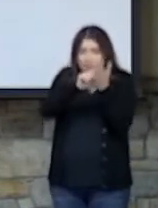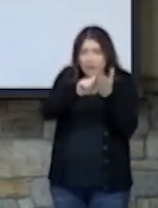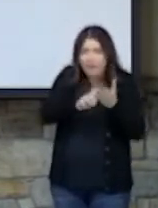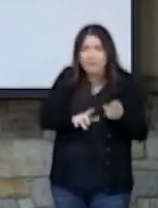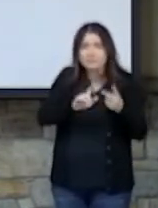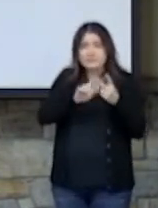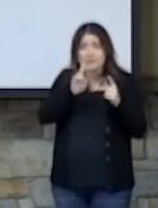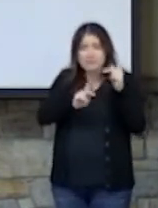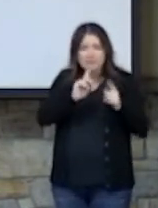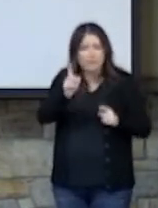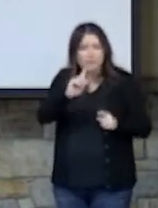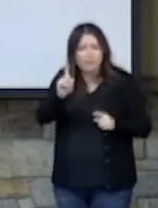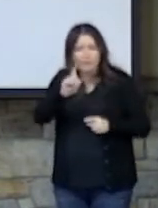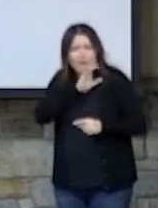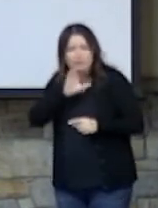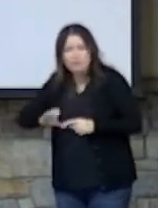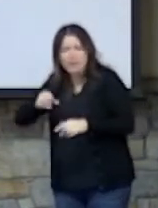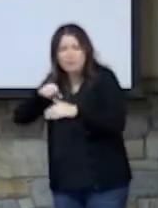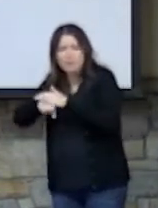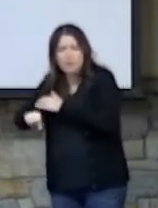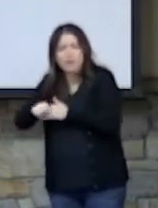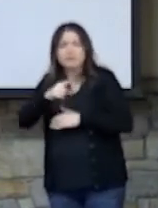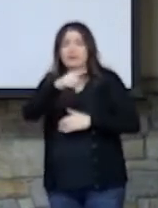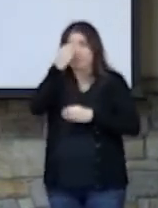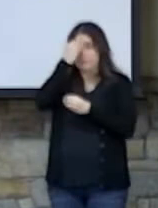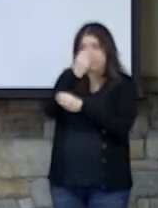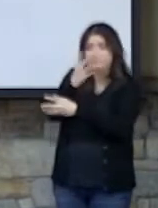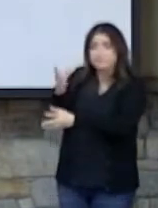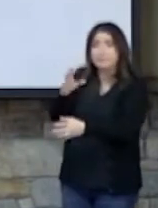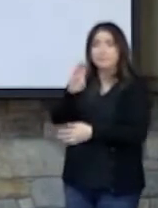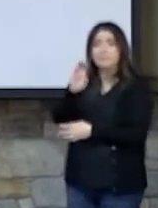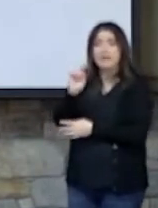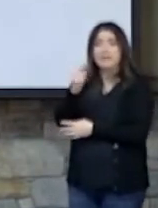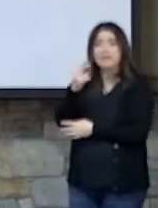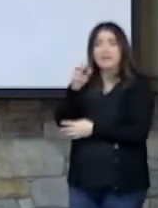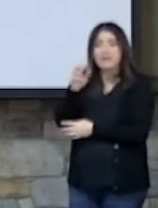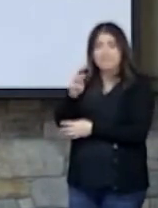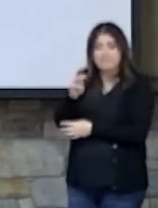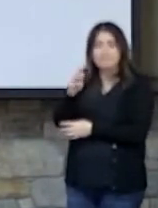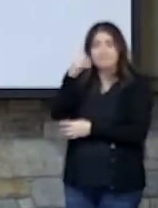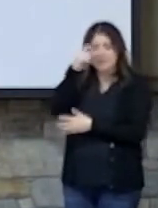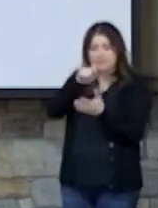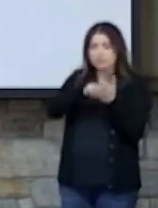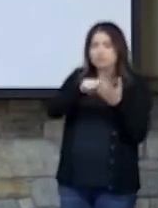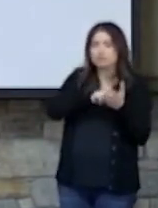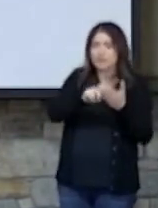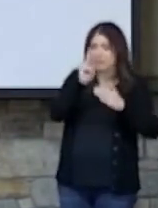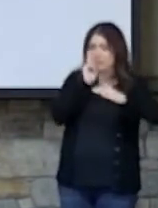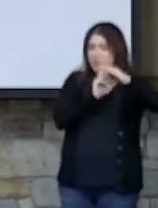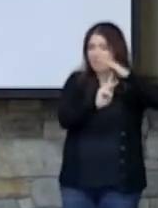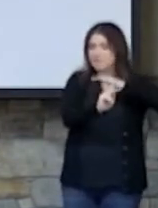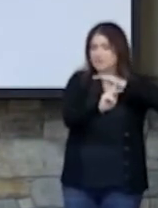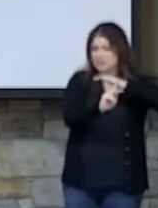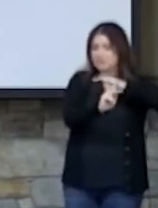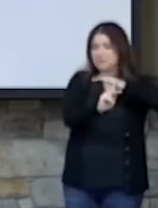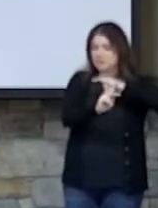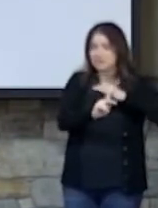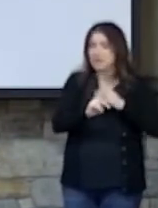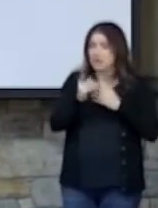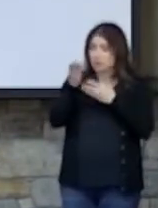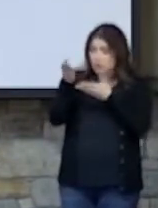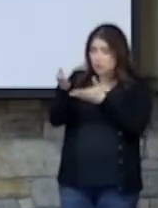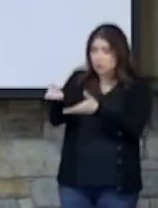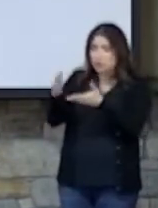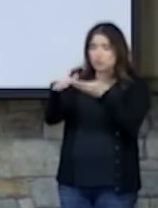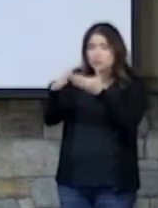was to be born. They told him, "In Bethlehem of Judea, for so it is written by the prophet, 'And you, O Bethlehem,